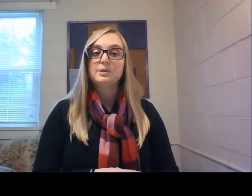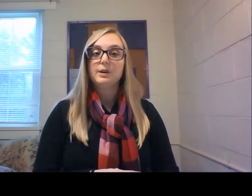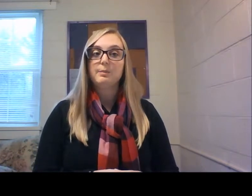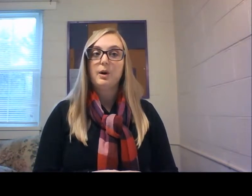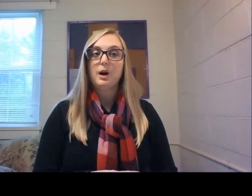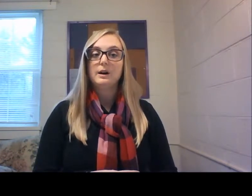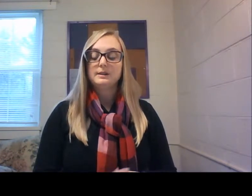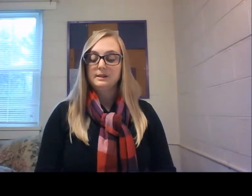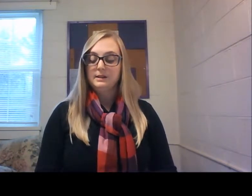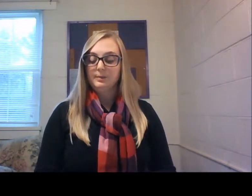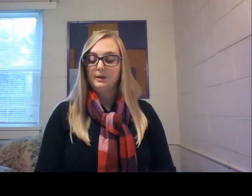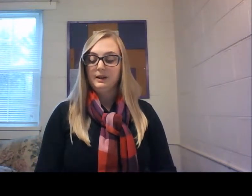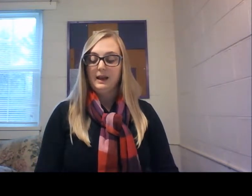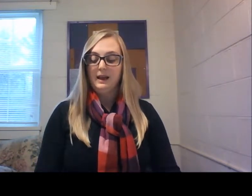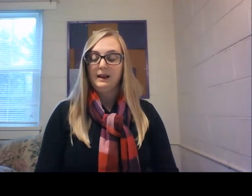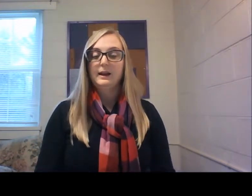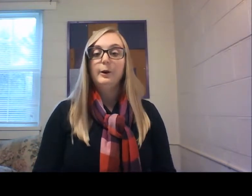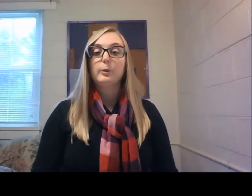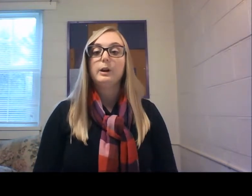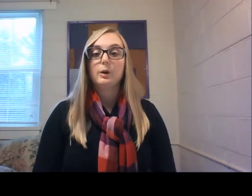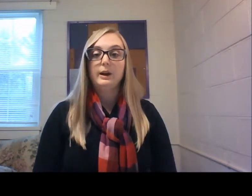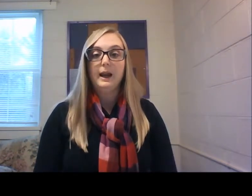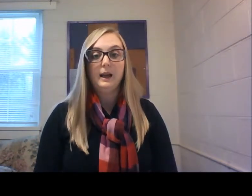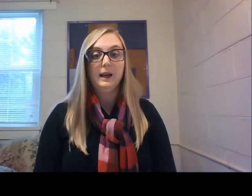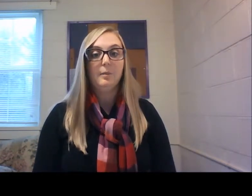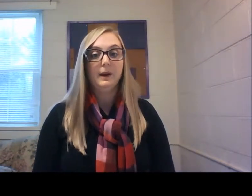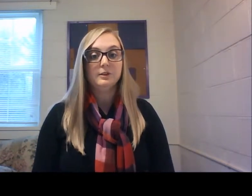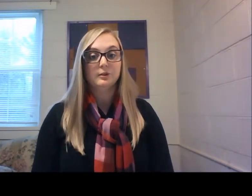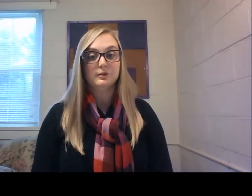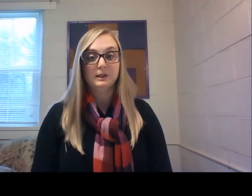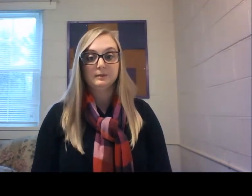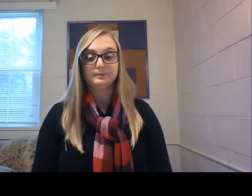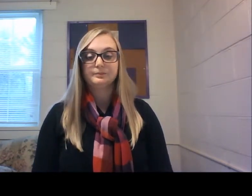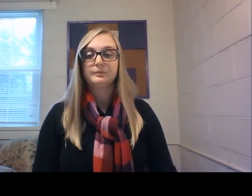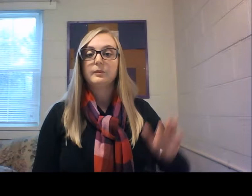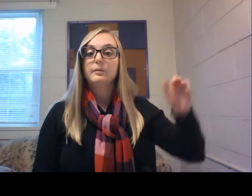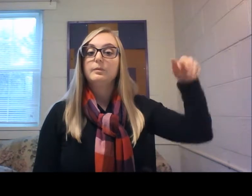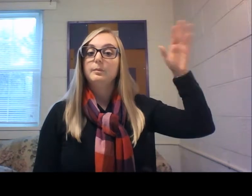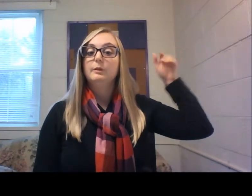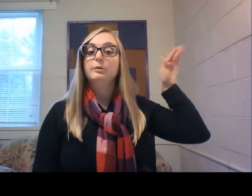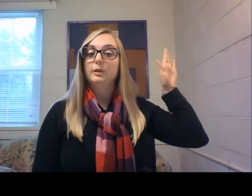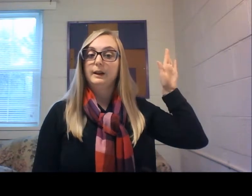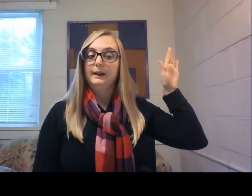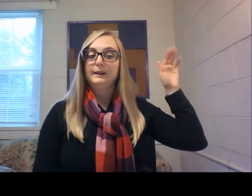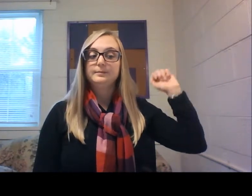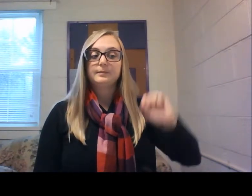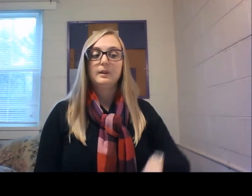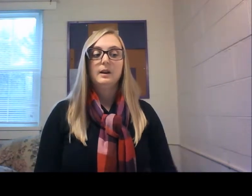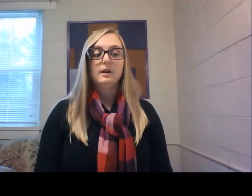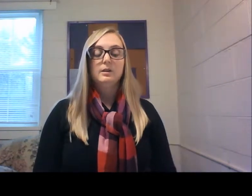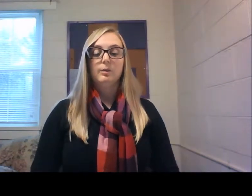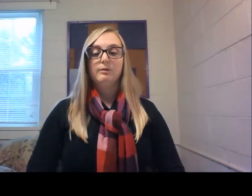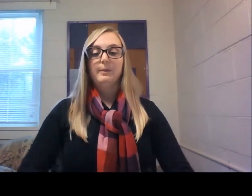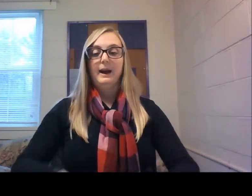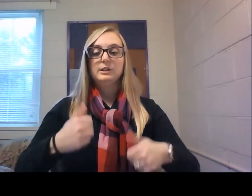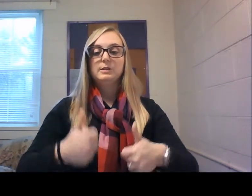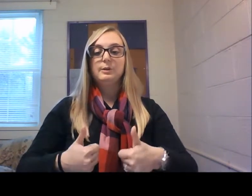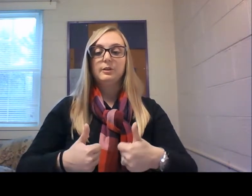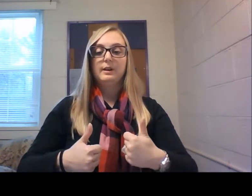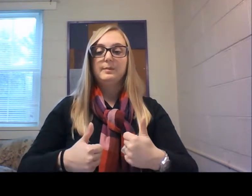with parts to play, recreating a manger scene. Before again. The one for pageants, put your thumbs up